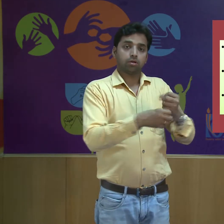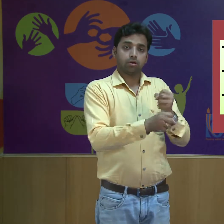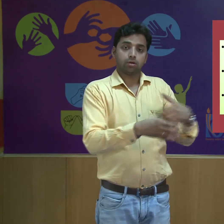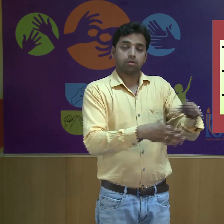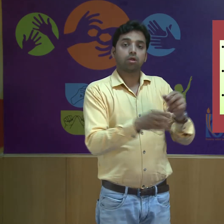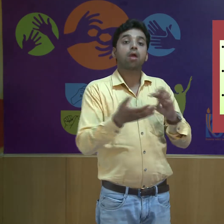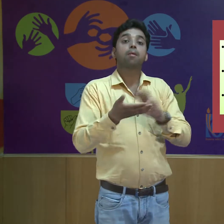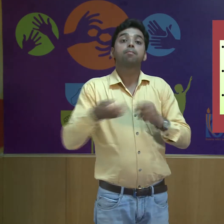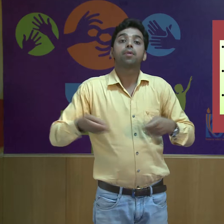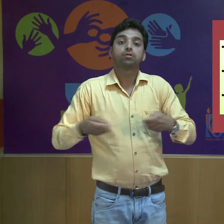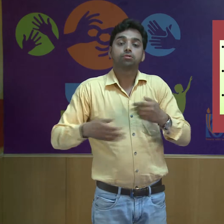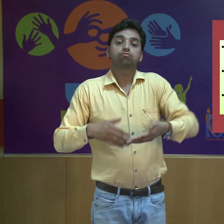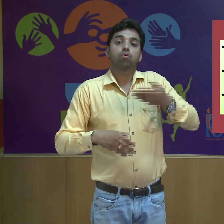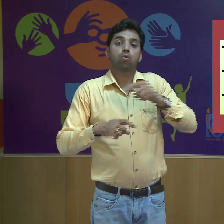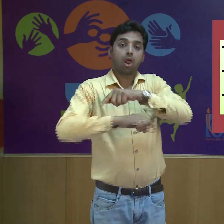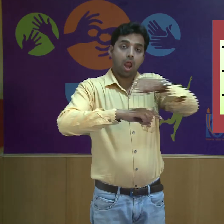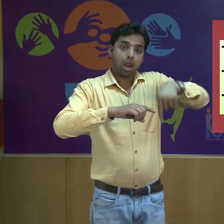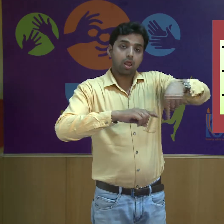merchants and artisans.